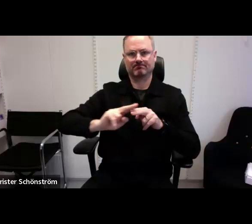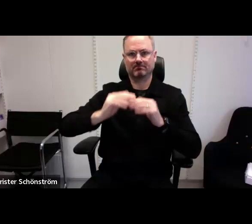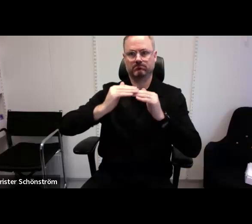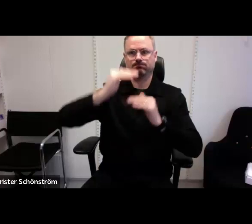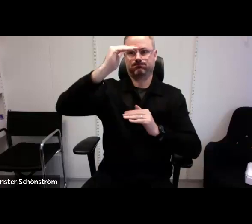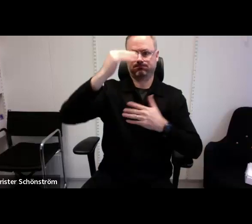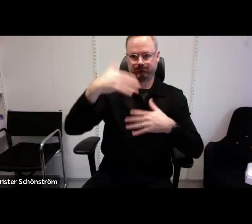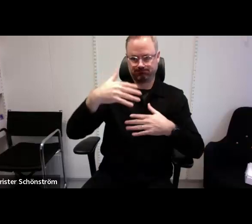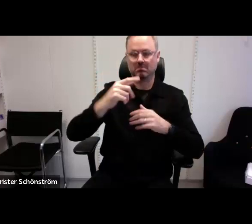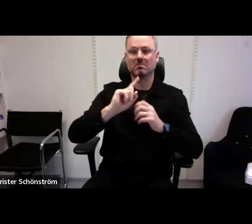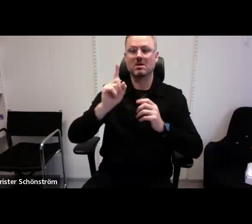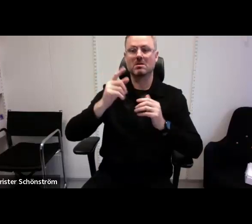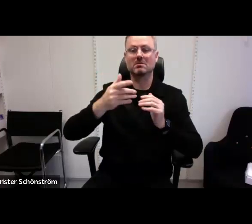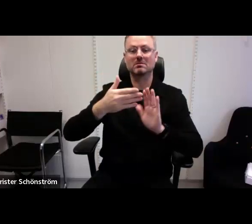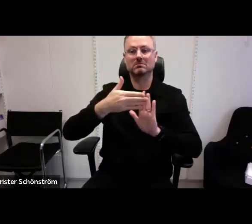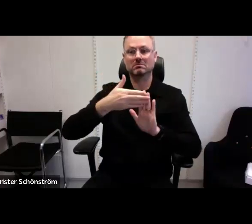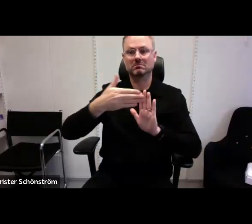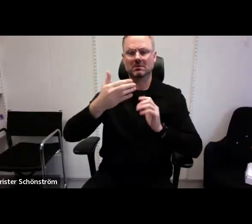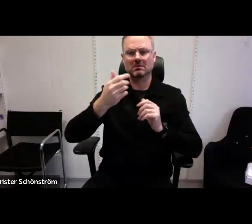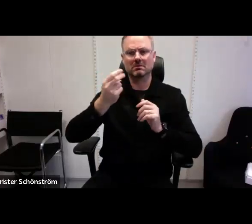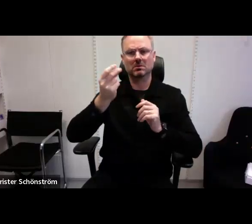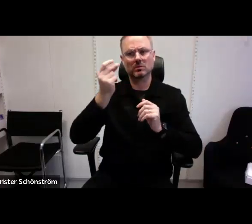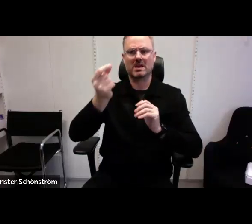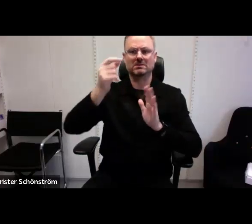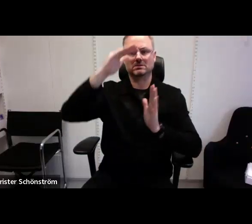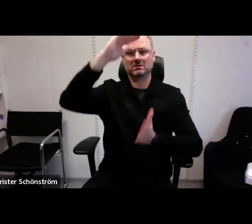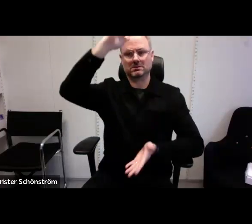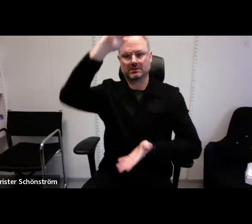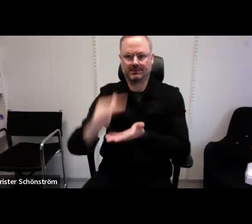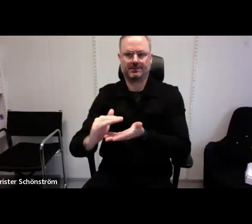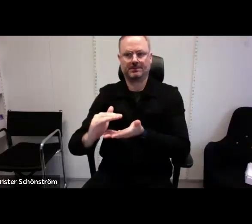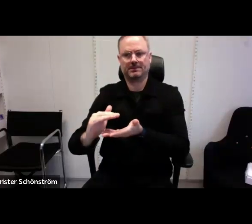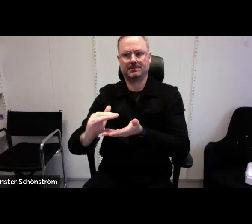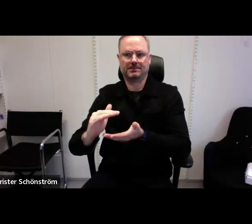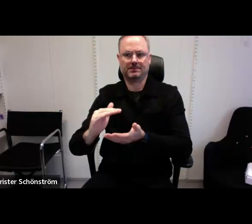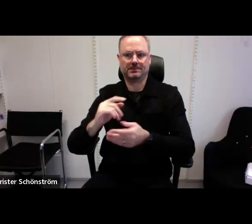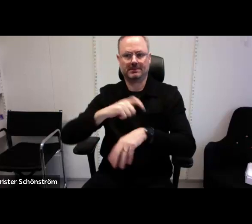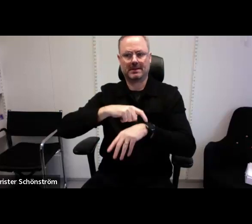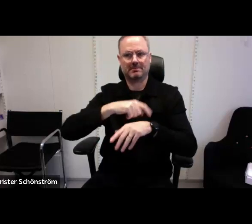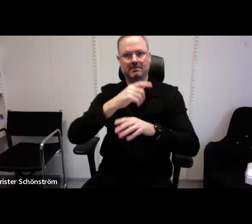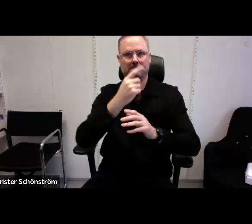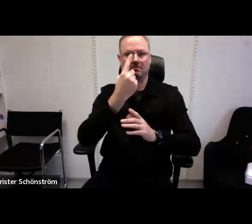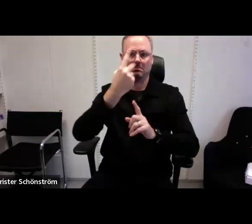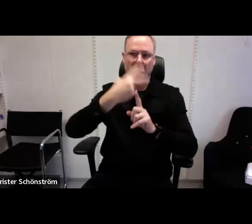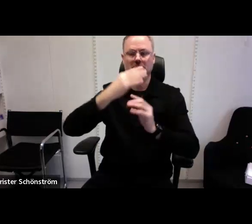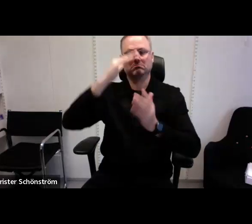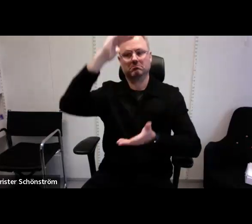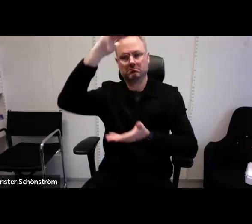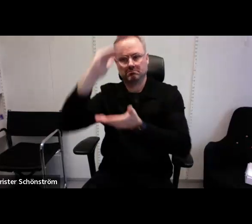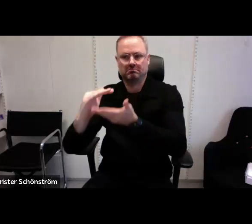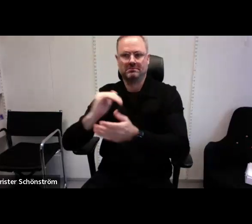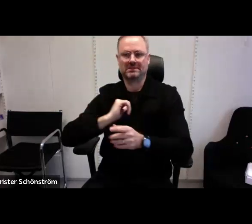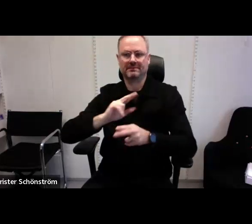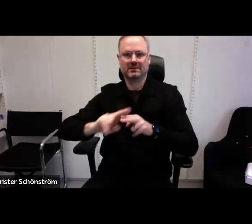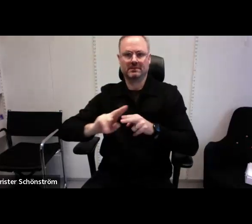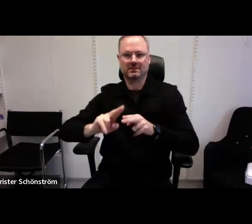see that in their self-assessment, they rated quite high. And then very quickly, they lowered